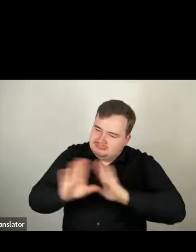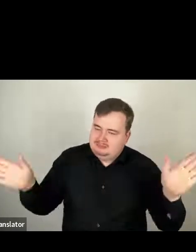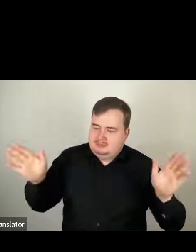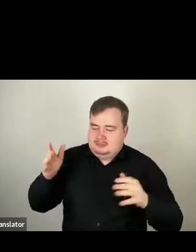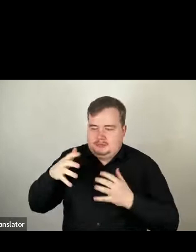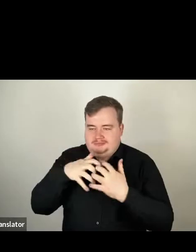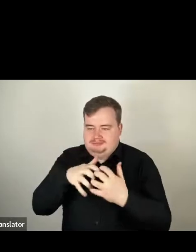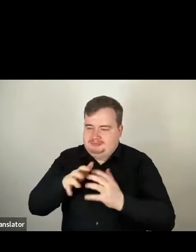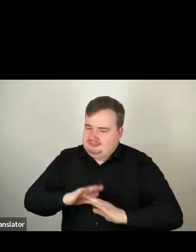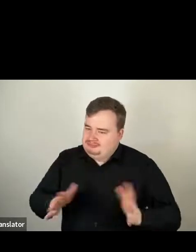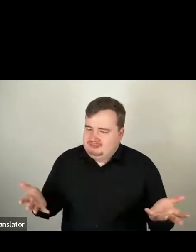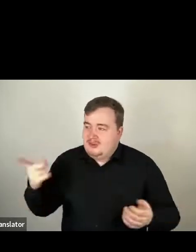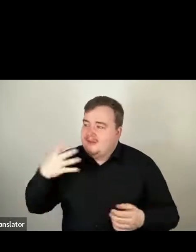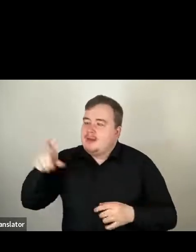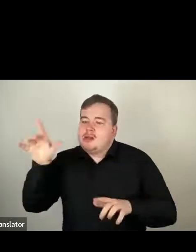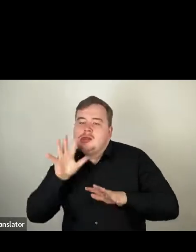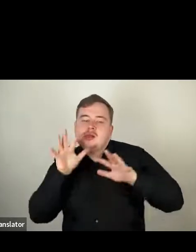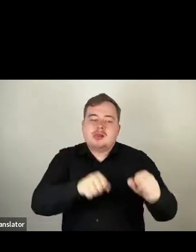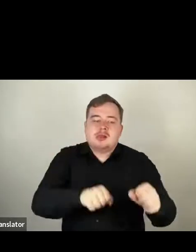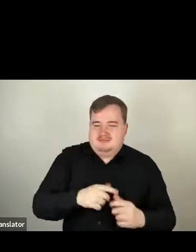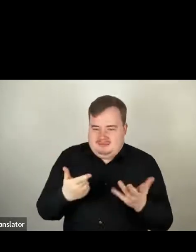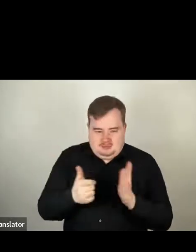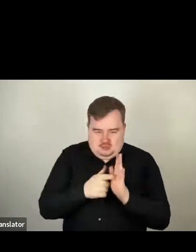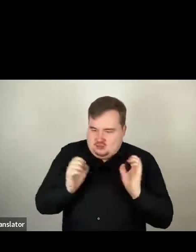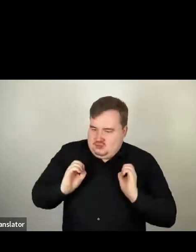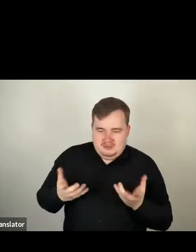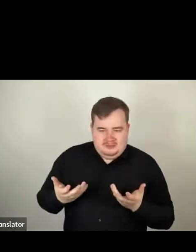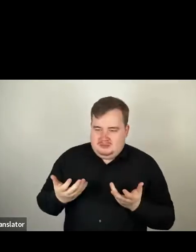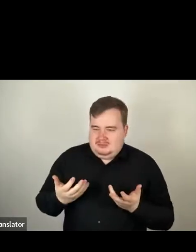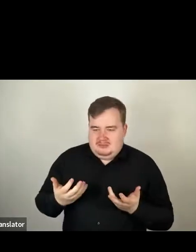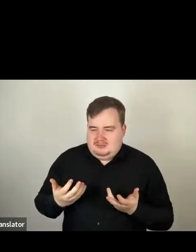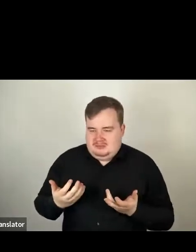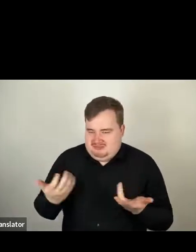attack to another OSCE country.